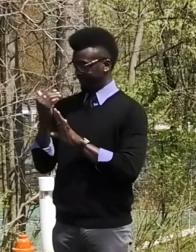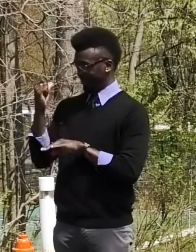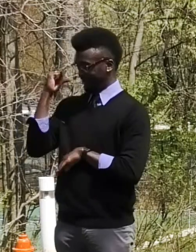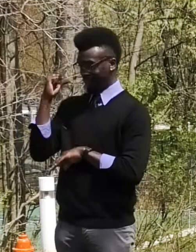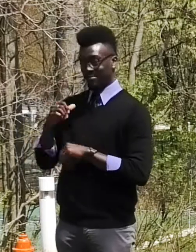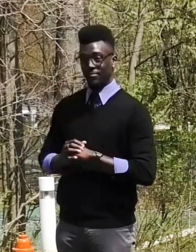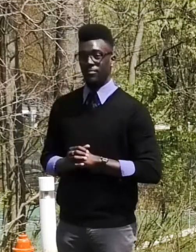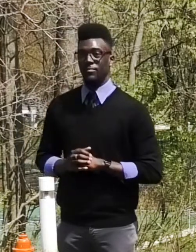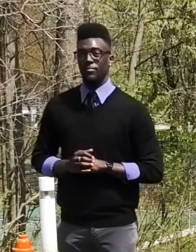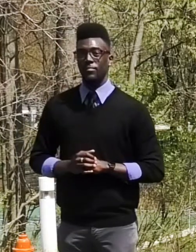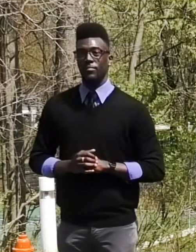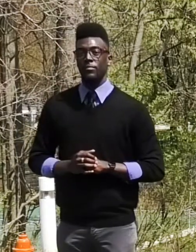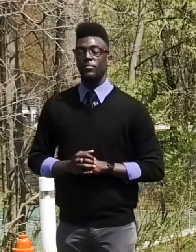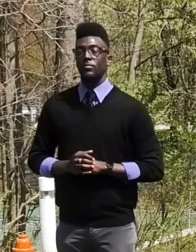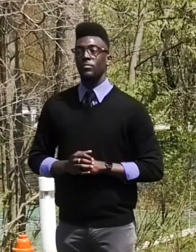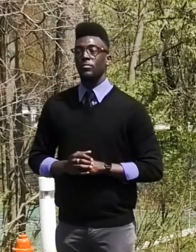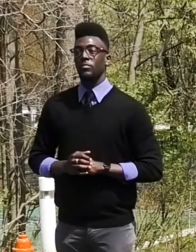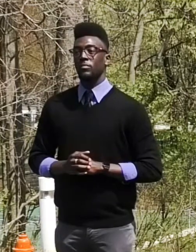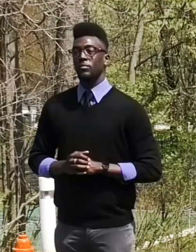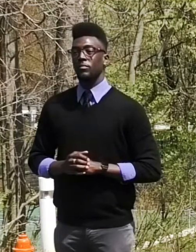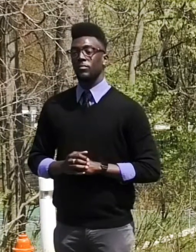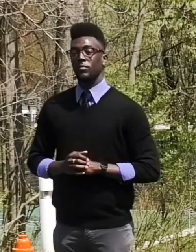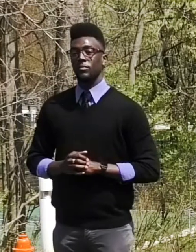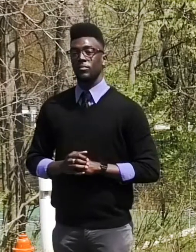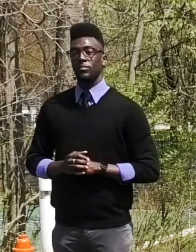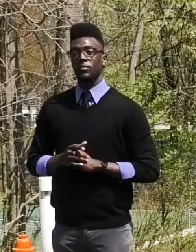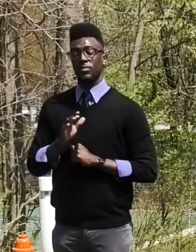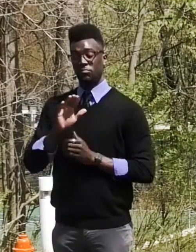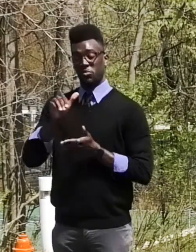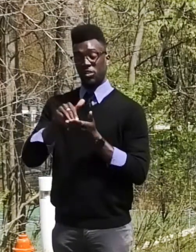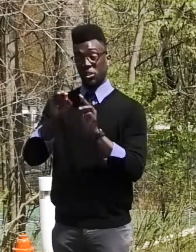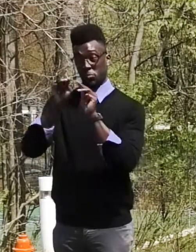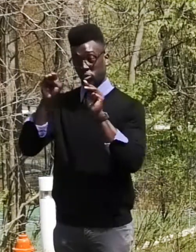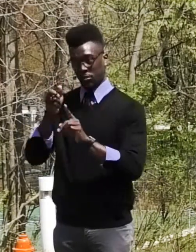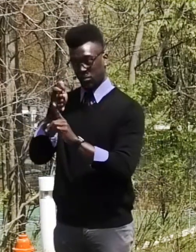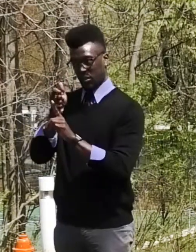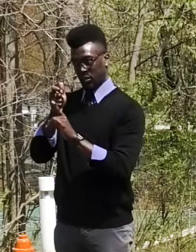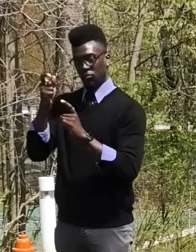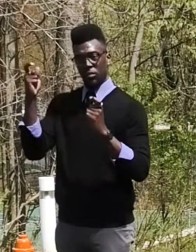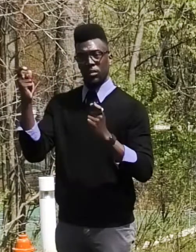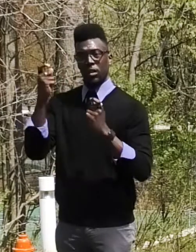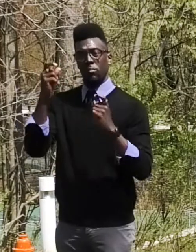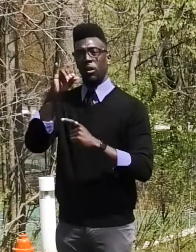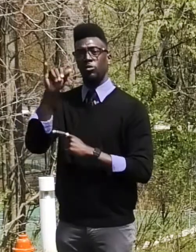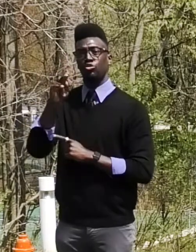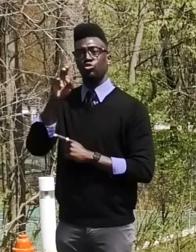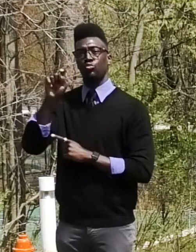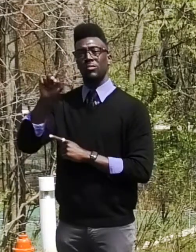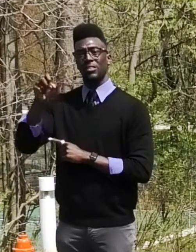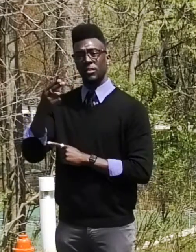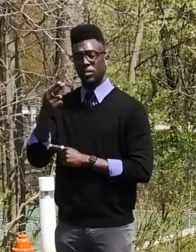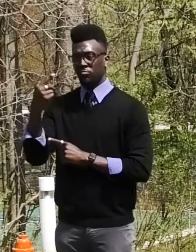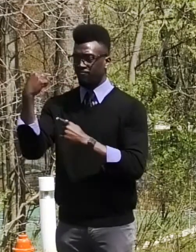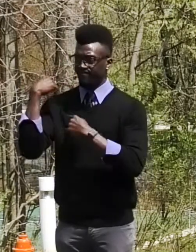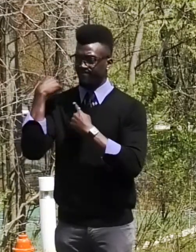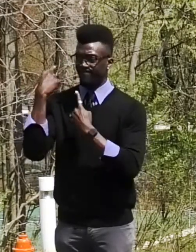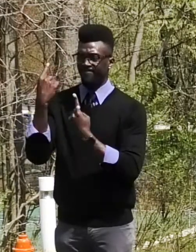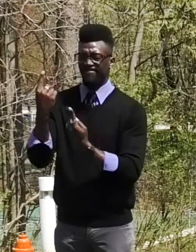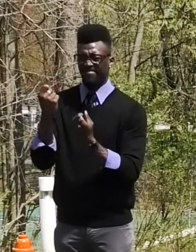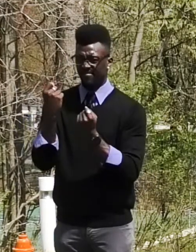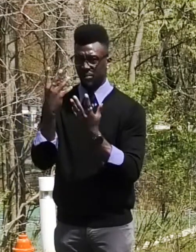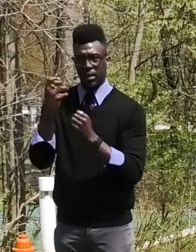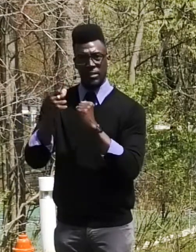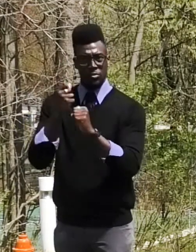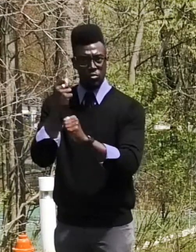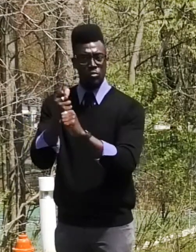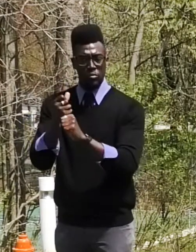you. The center, the museum, has been celebrating Juneteenth in this county for a number